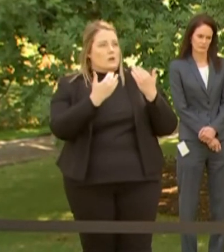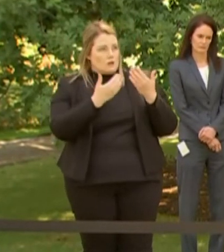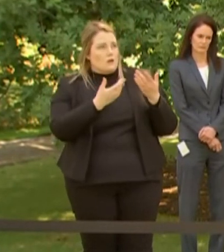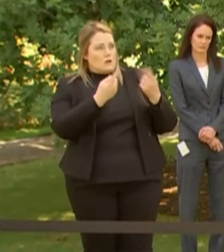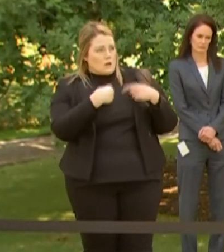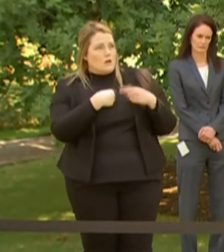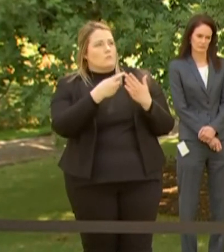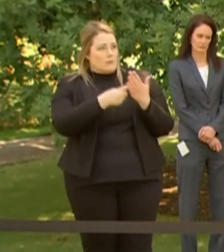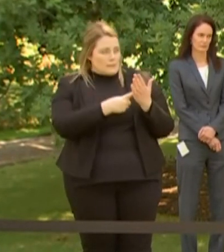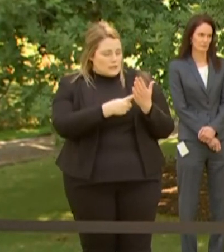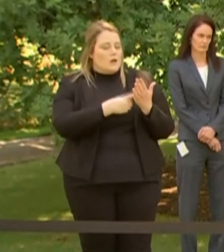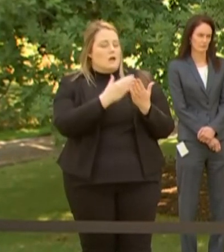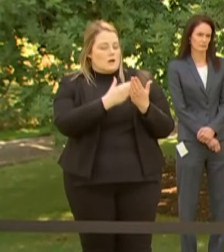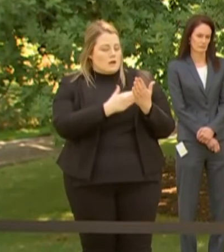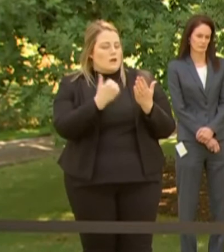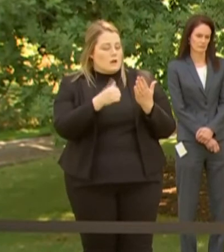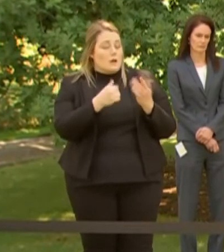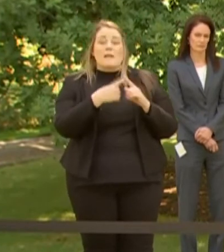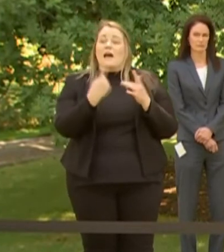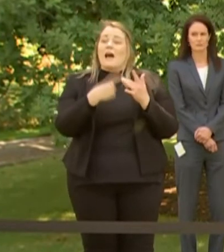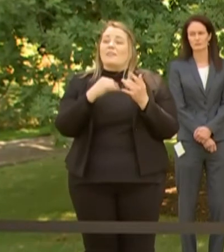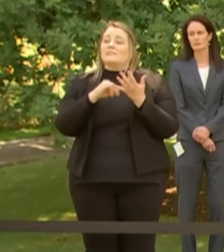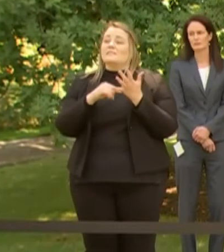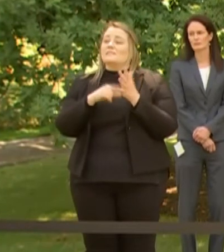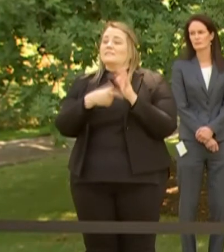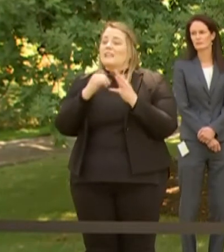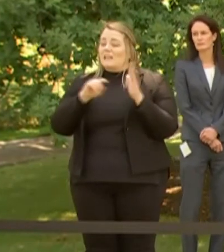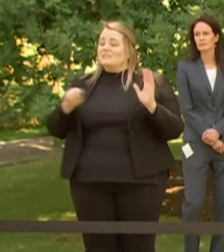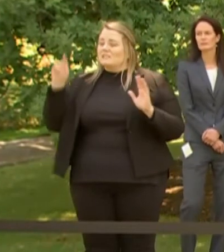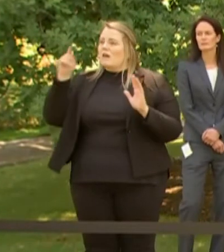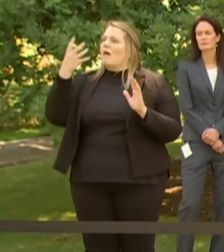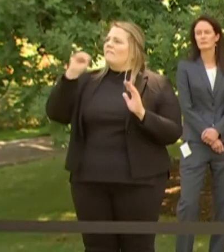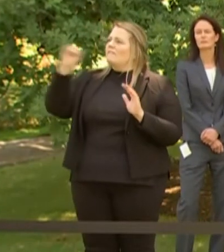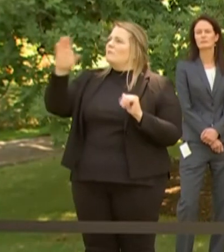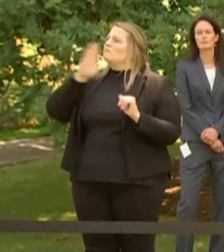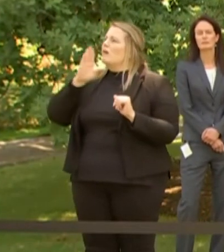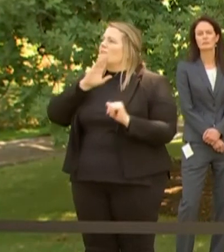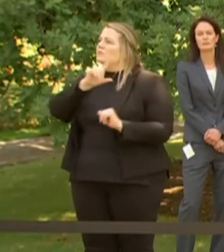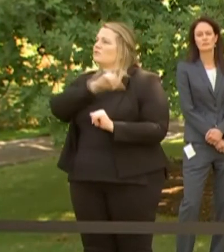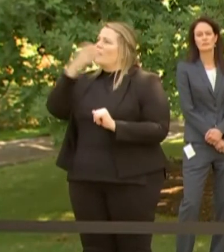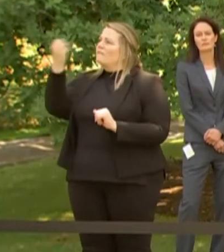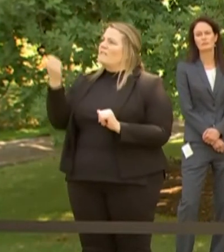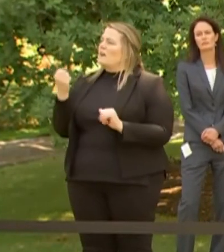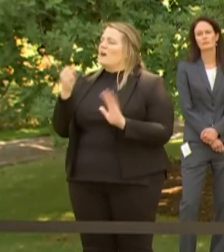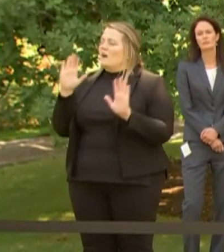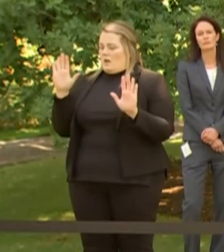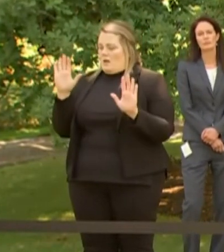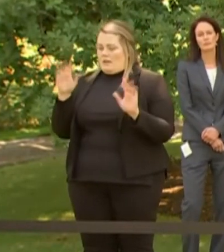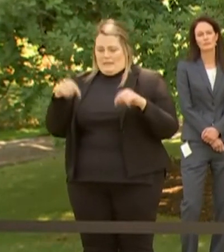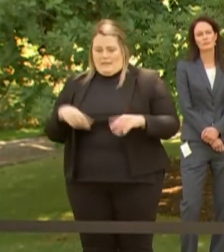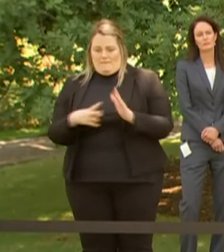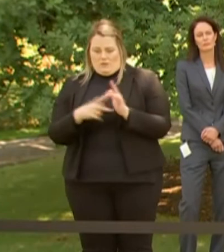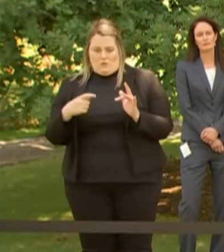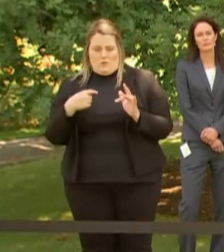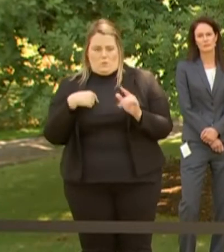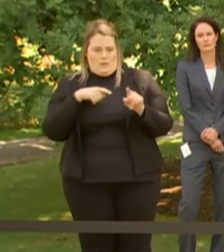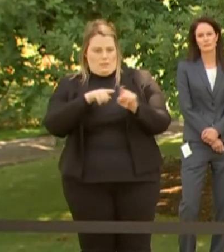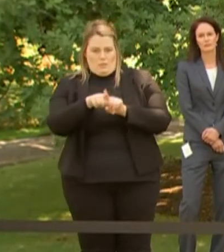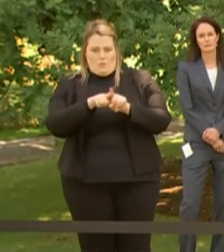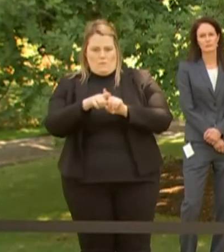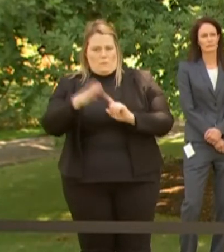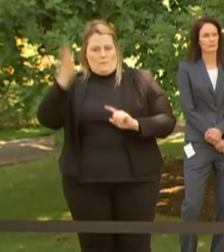every other state, which has used private security. But we now think we have built a model. We've learnt those lessons and we've built a model that's stronger